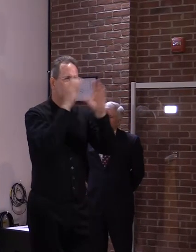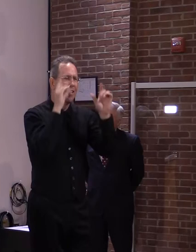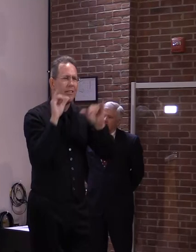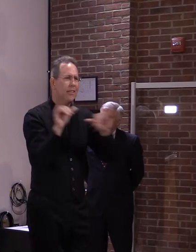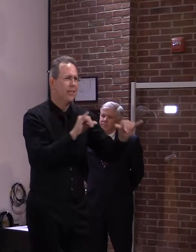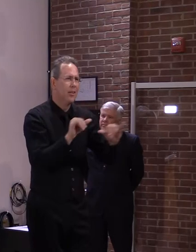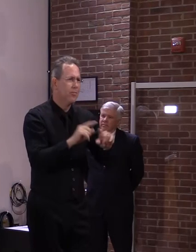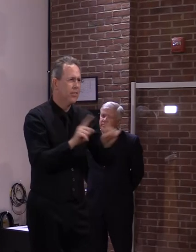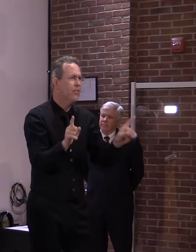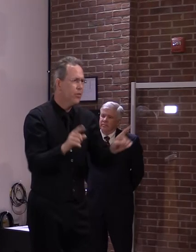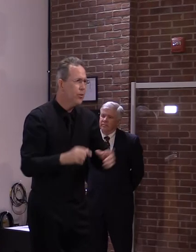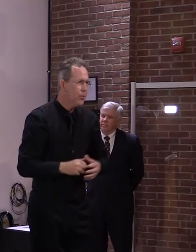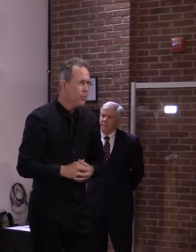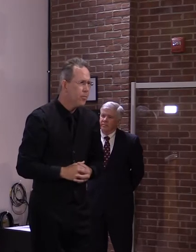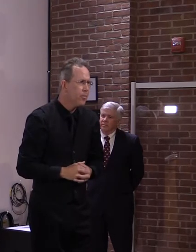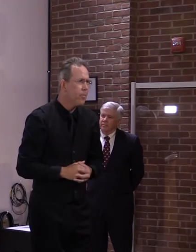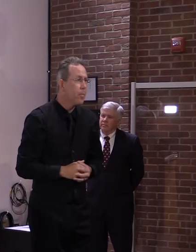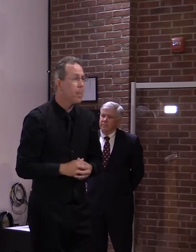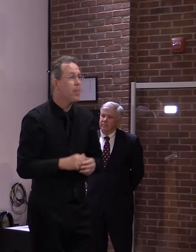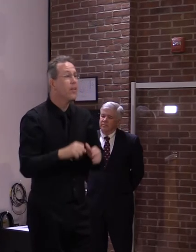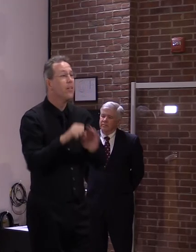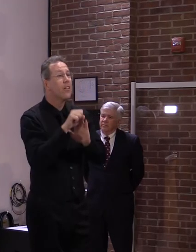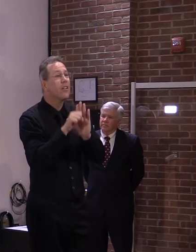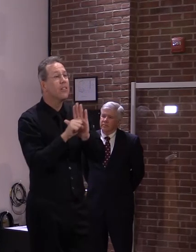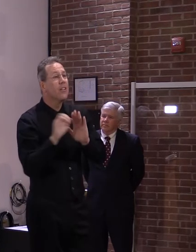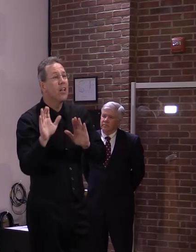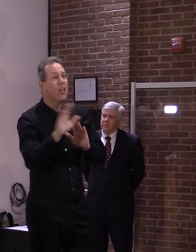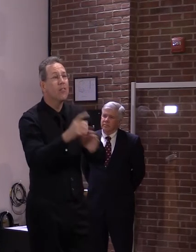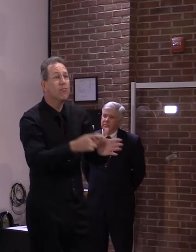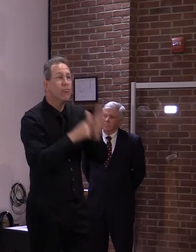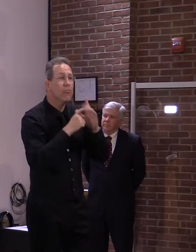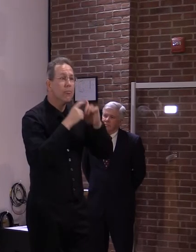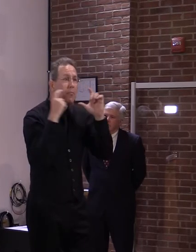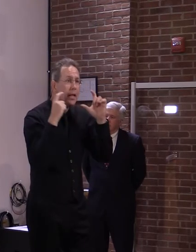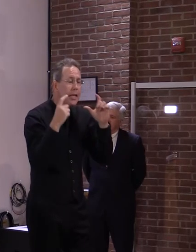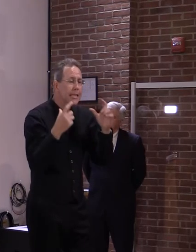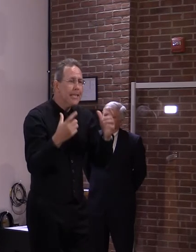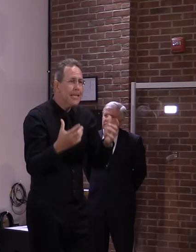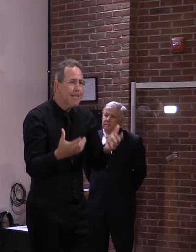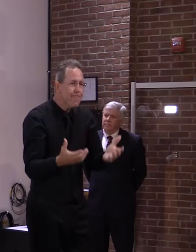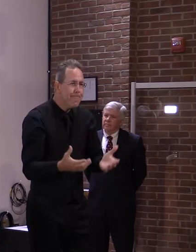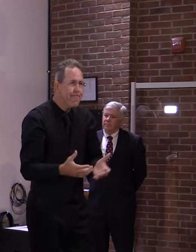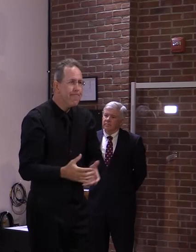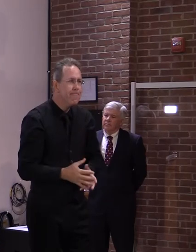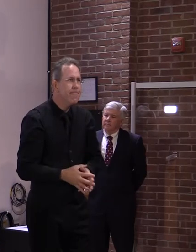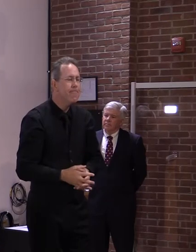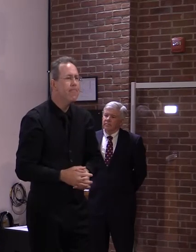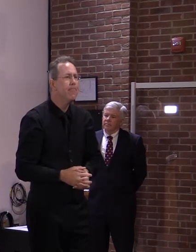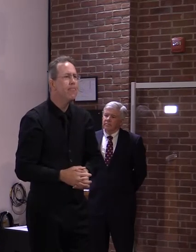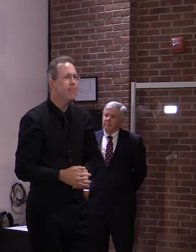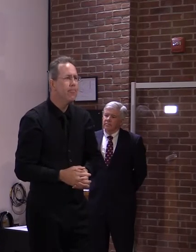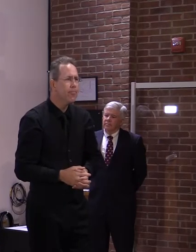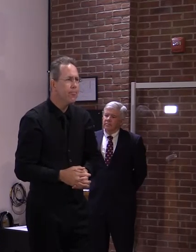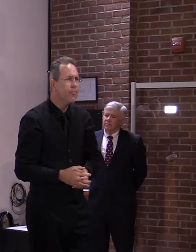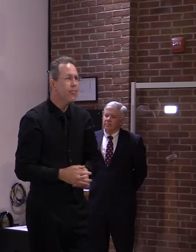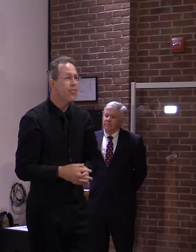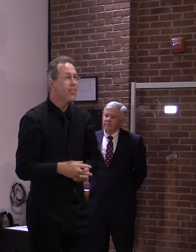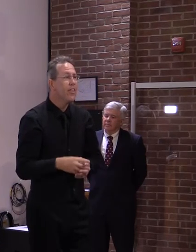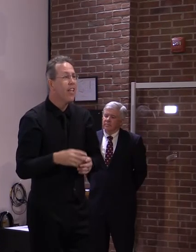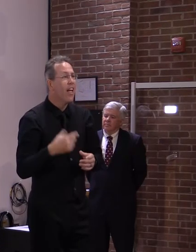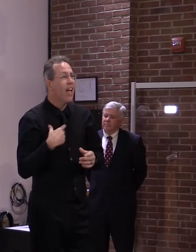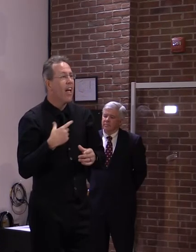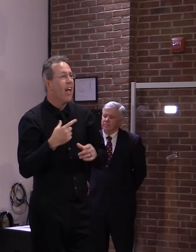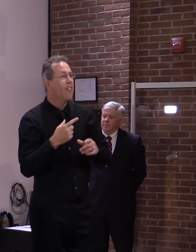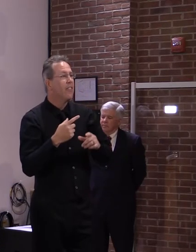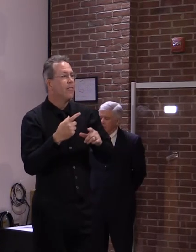states that have had mask mandates in place have had differences within the state when